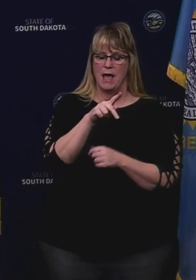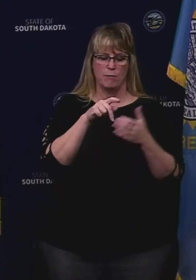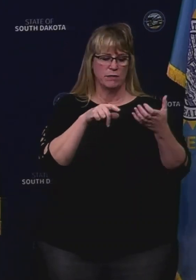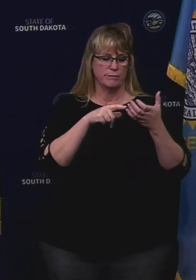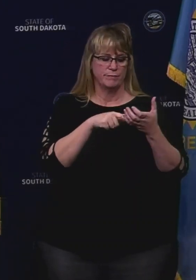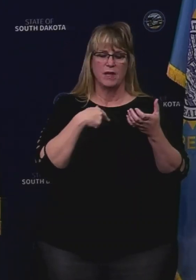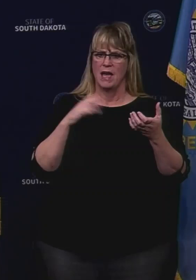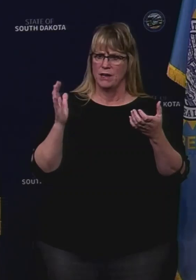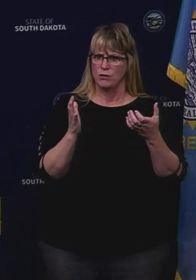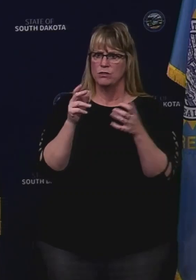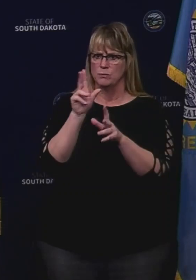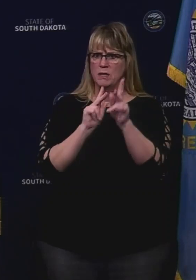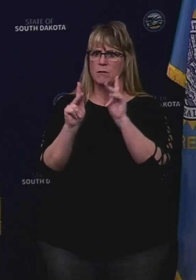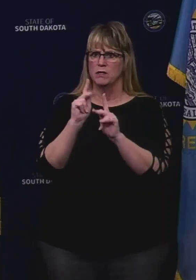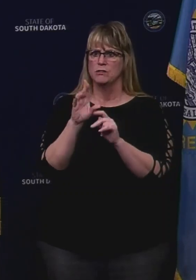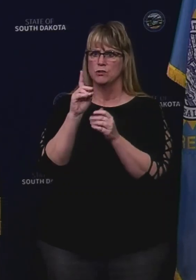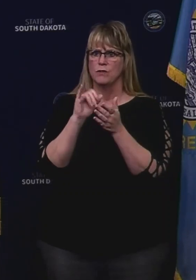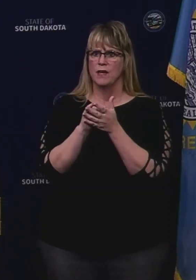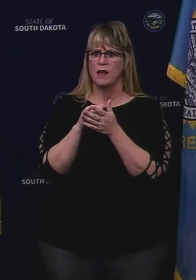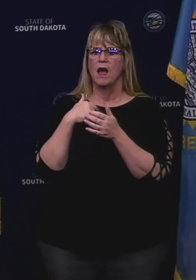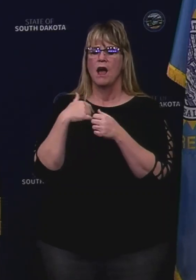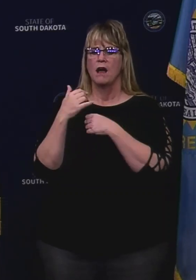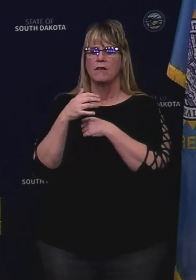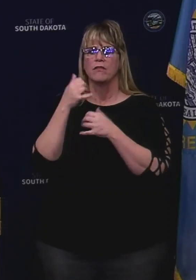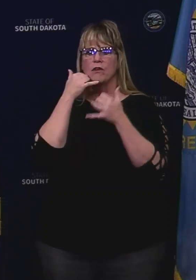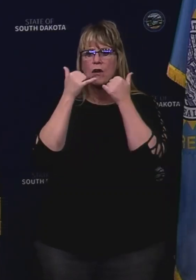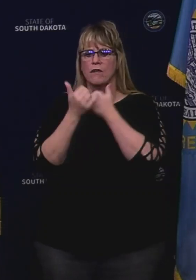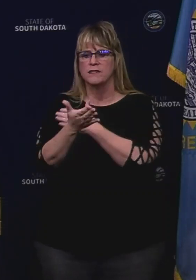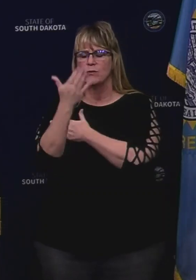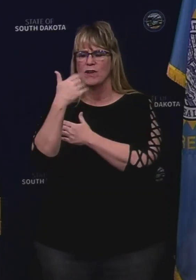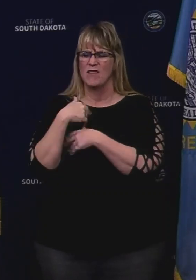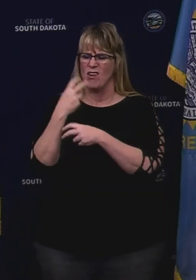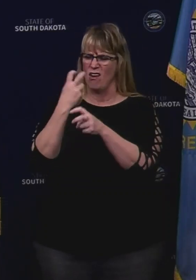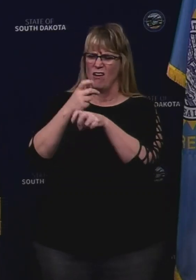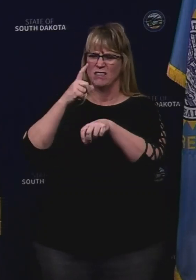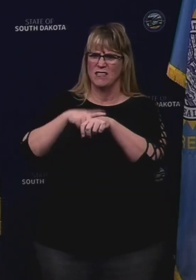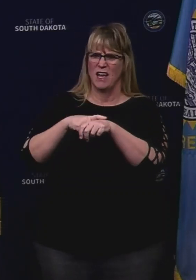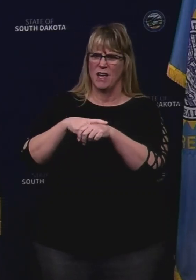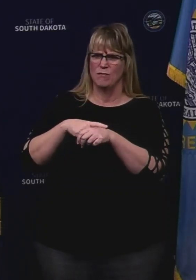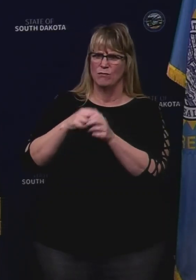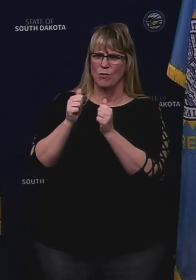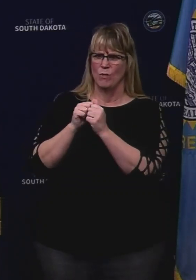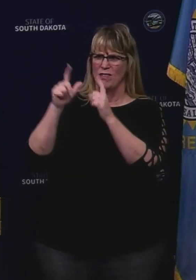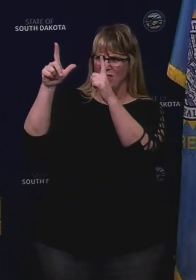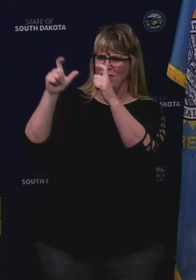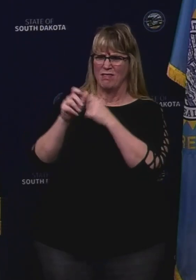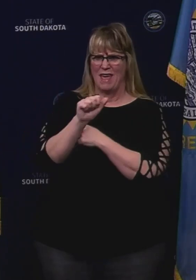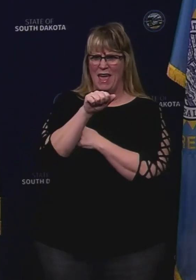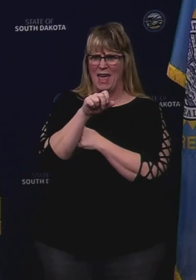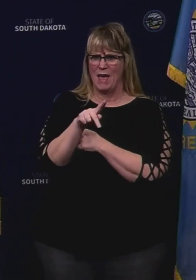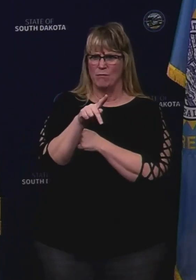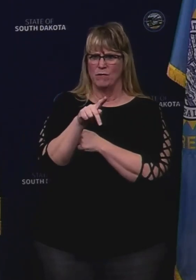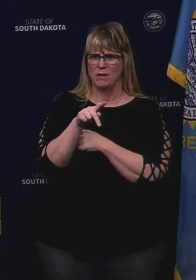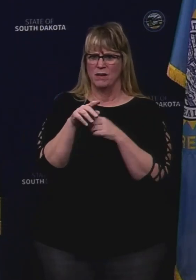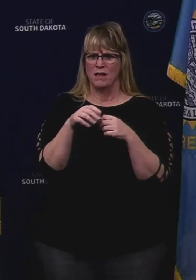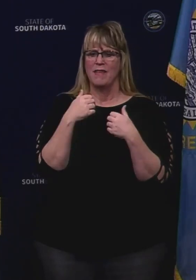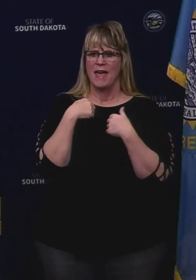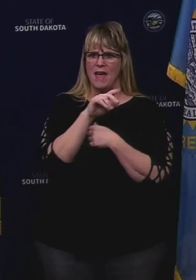that app. We had some folks on the county commissioner call say they're having difficulty in the app store. There is a link